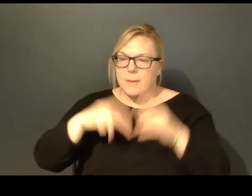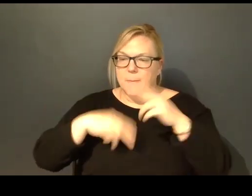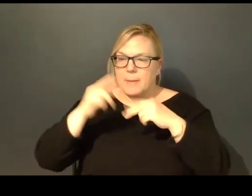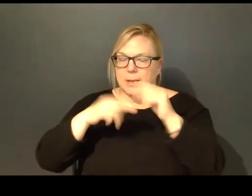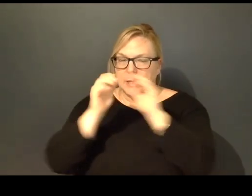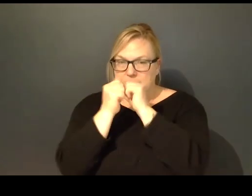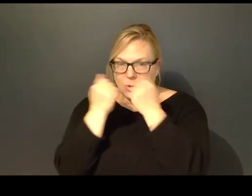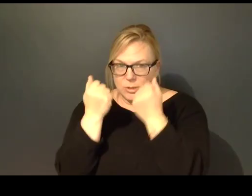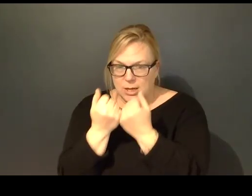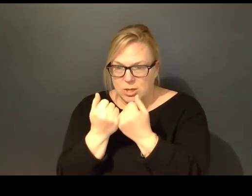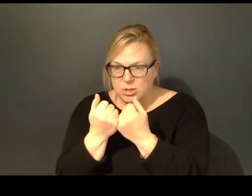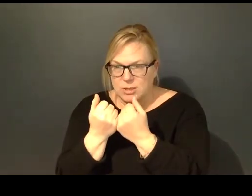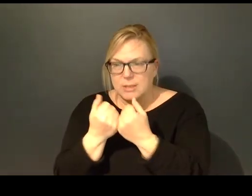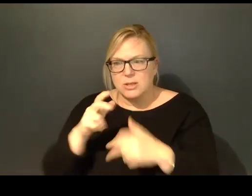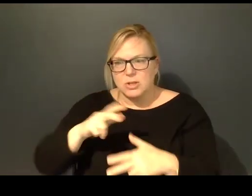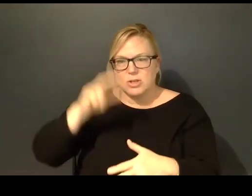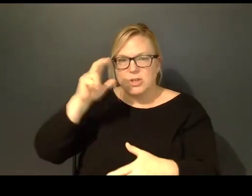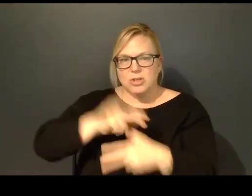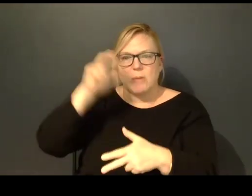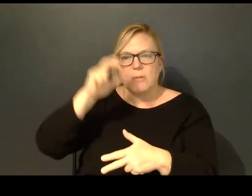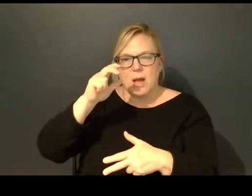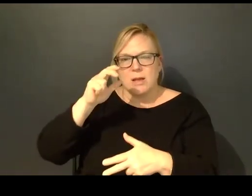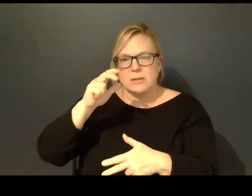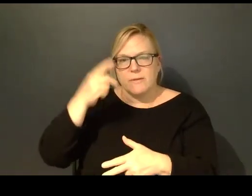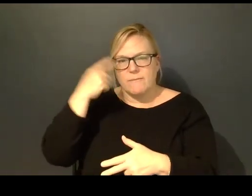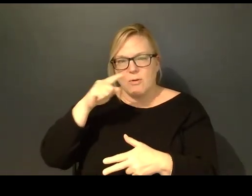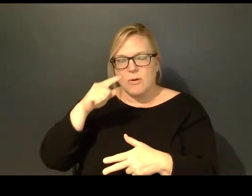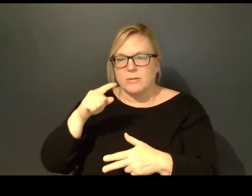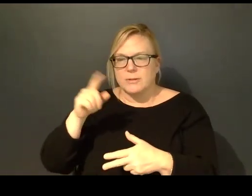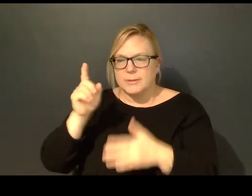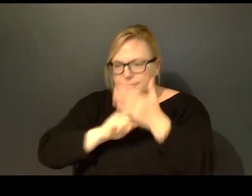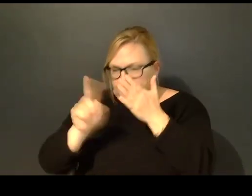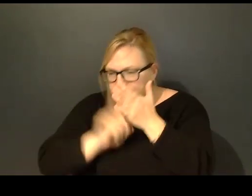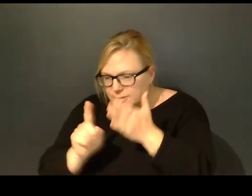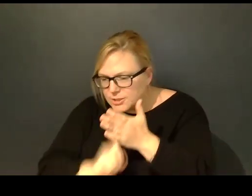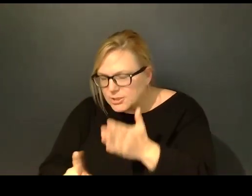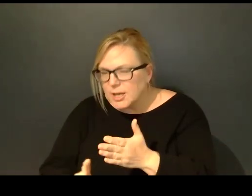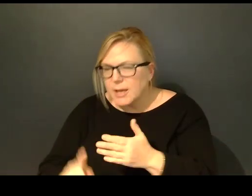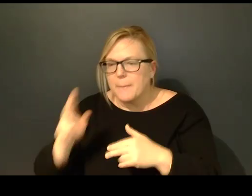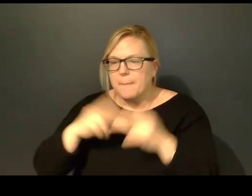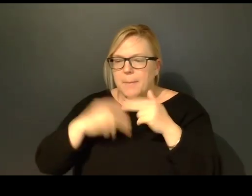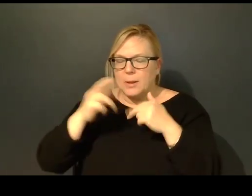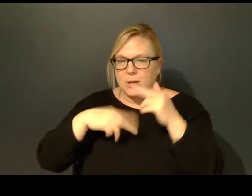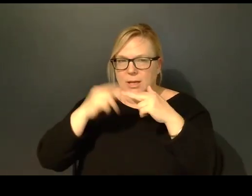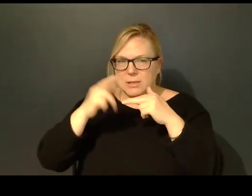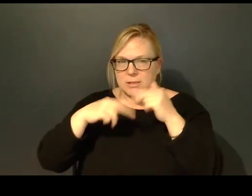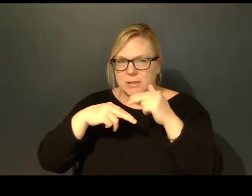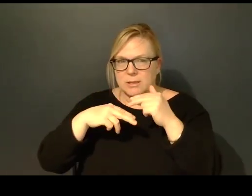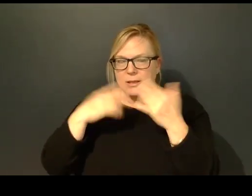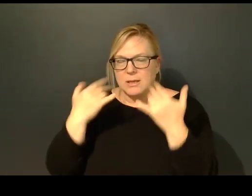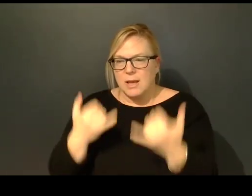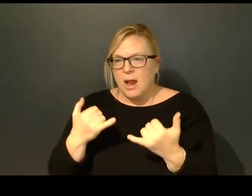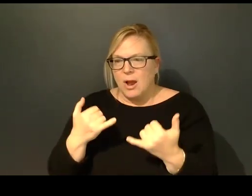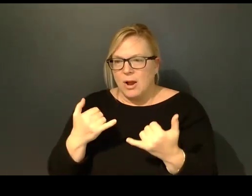are the top guys, Red Seal approved for the most part, that are inspecting buildings, and now they're also looking all across